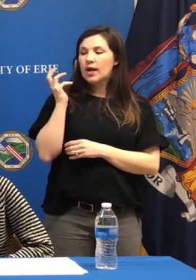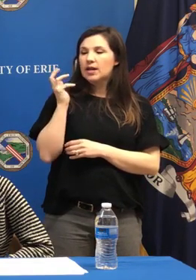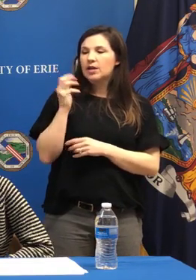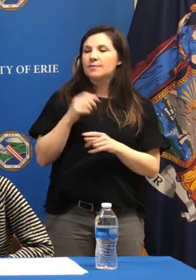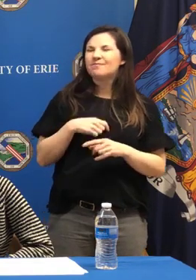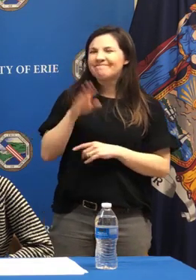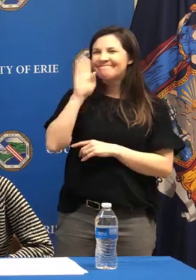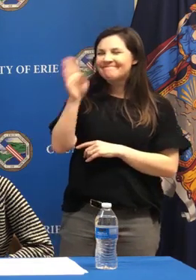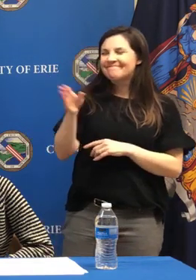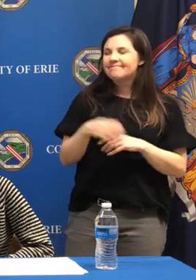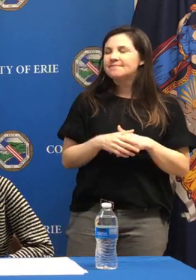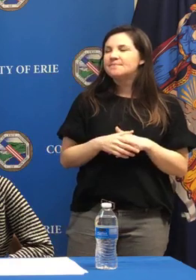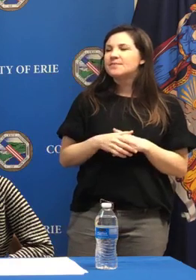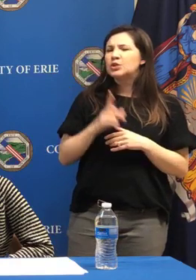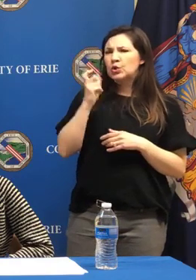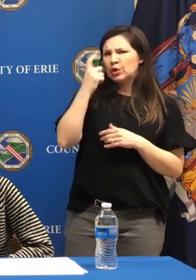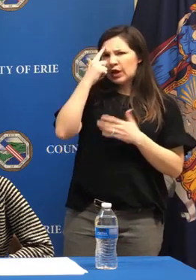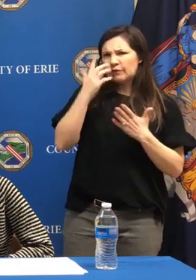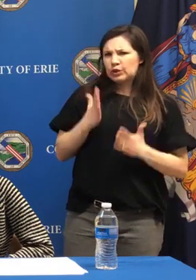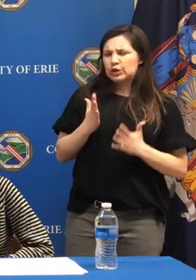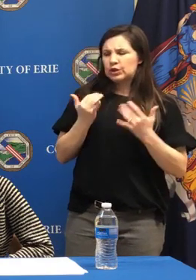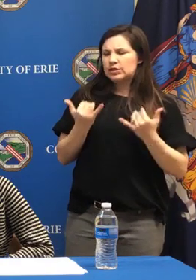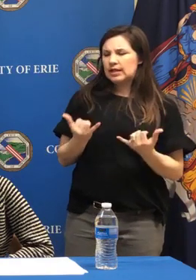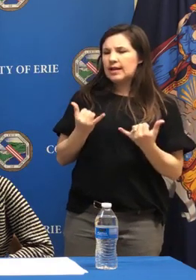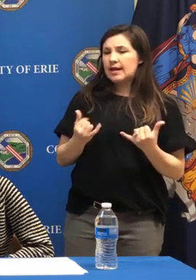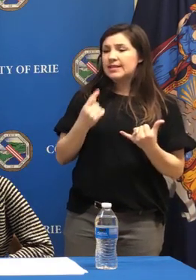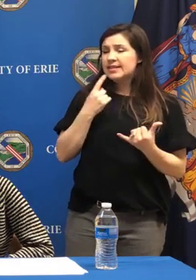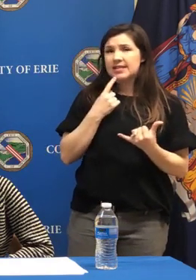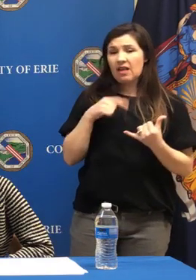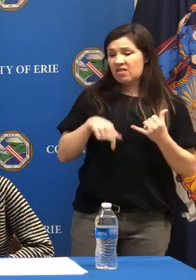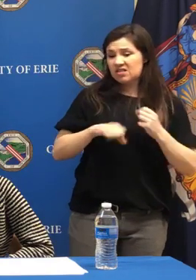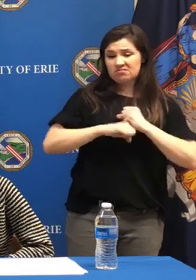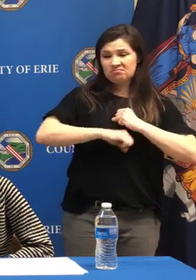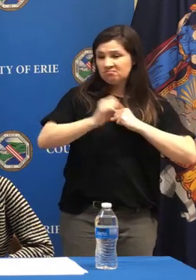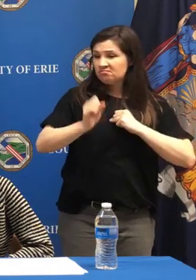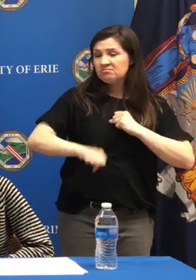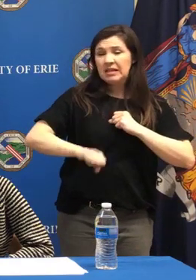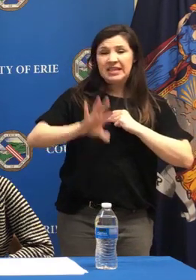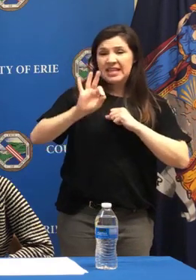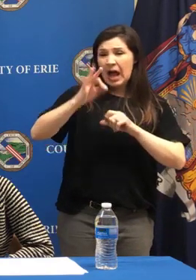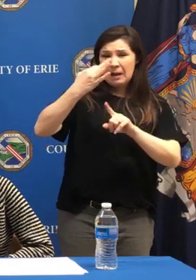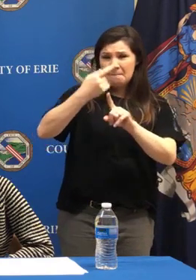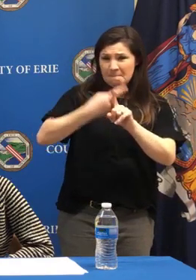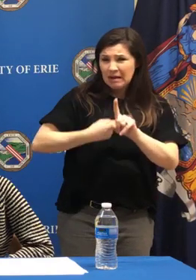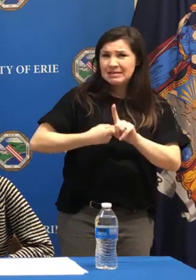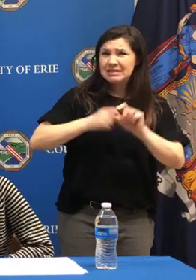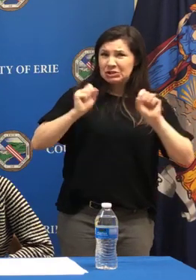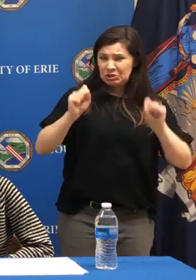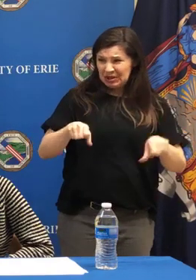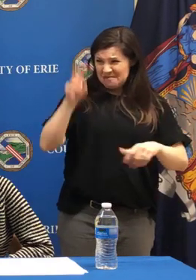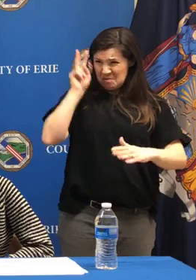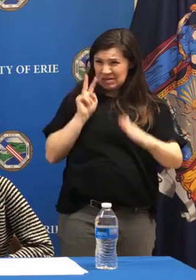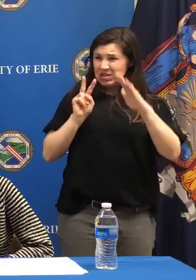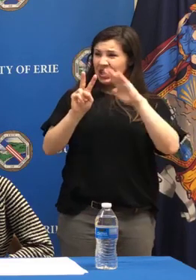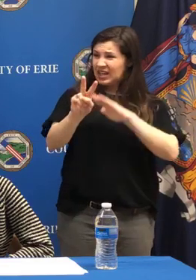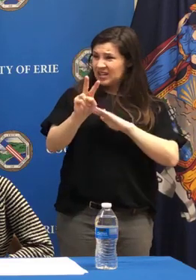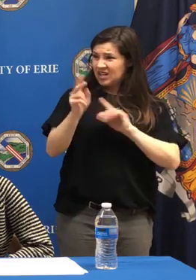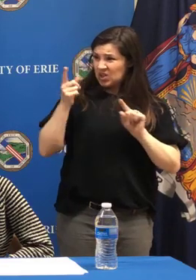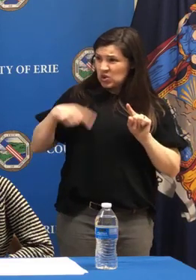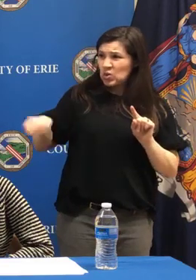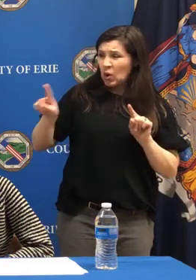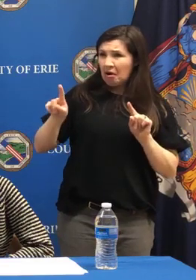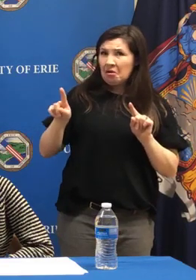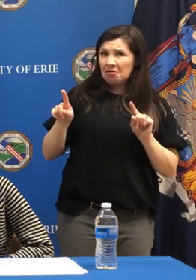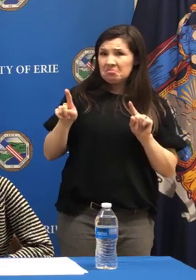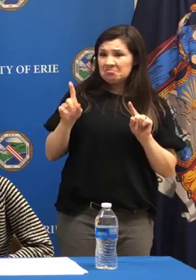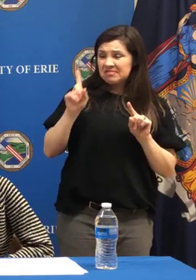Mark. The governor earlier today said that this could go on for 9 months. Is that the projected outlook that you guys in Erie County are